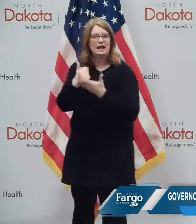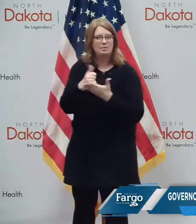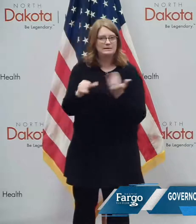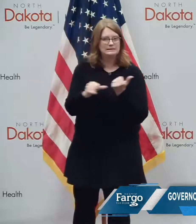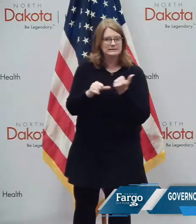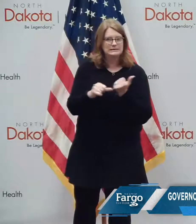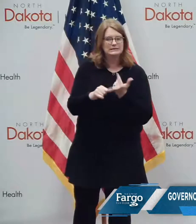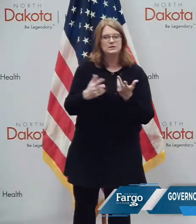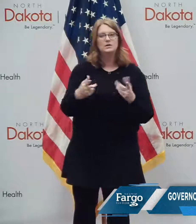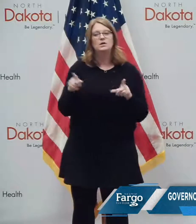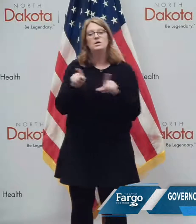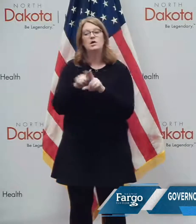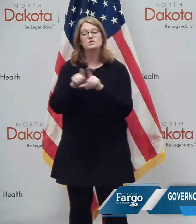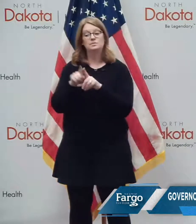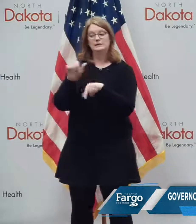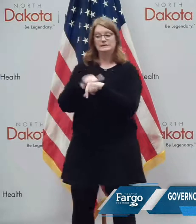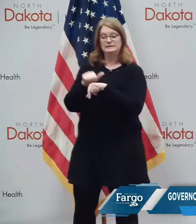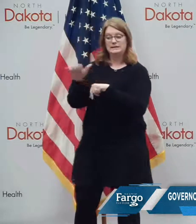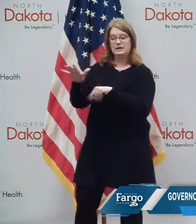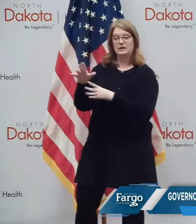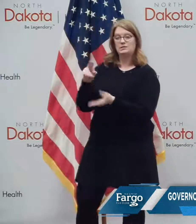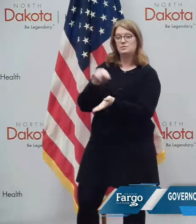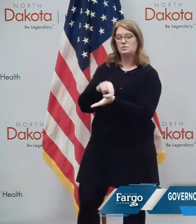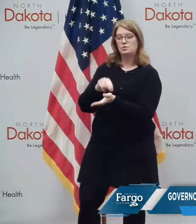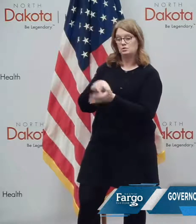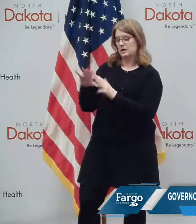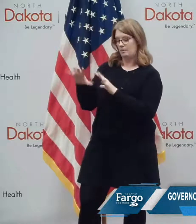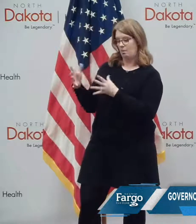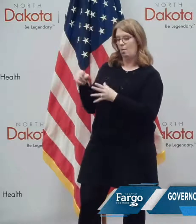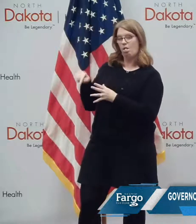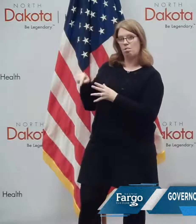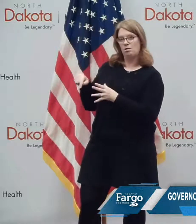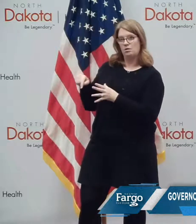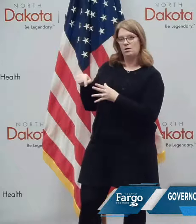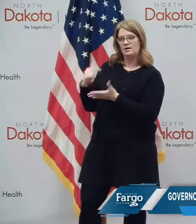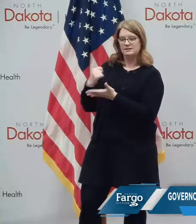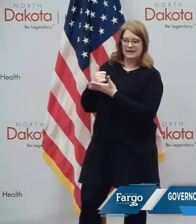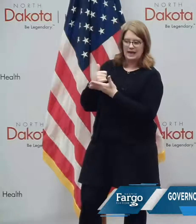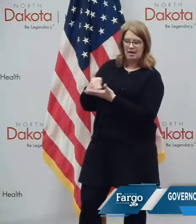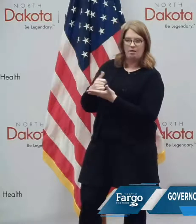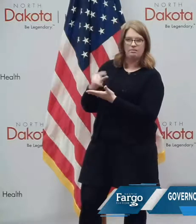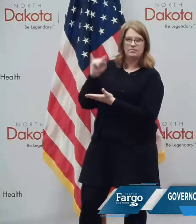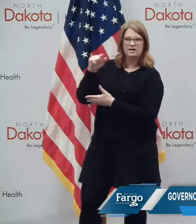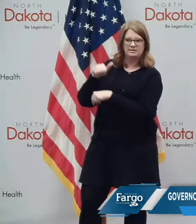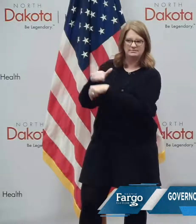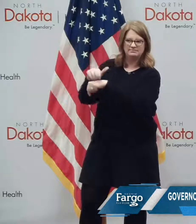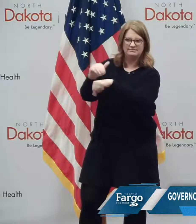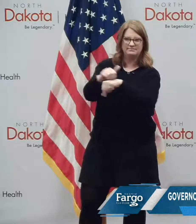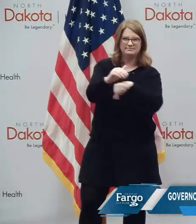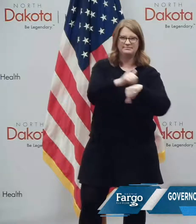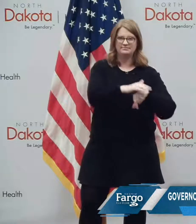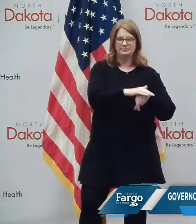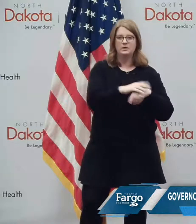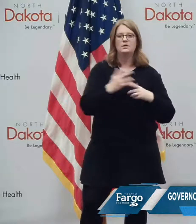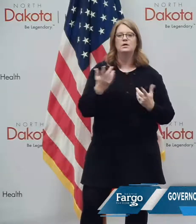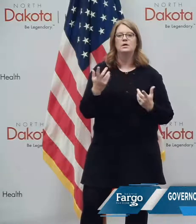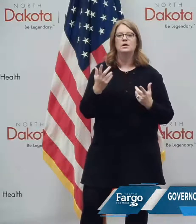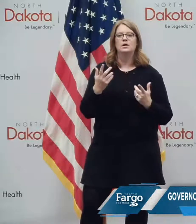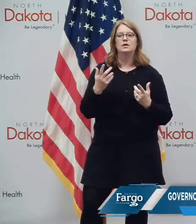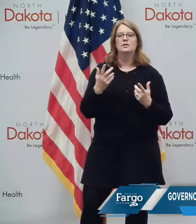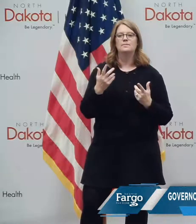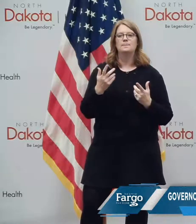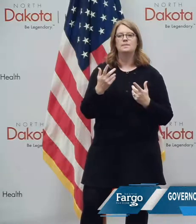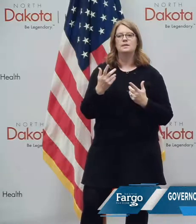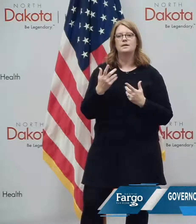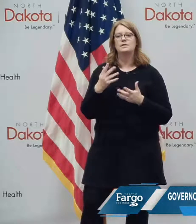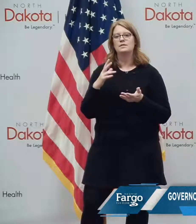be redeploying some of the nursing pool staff that we had to help with those, and then redeploying and getting some of those nurses